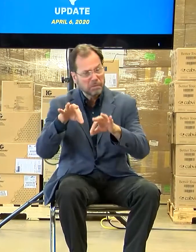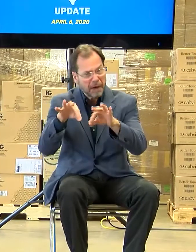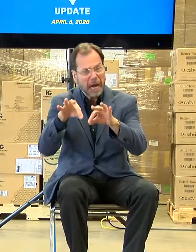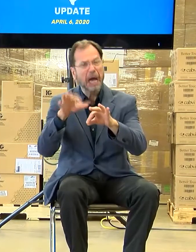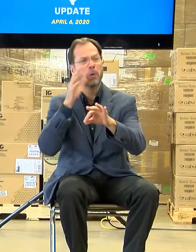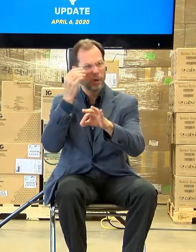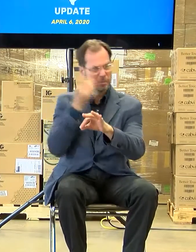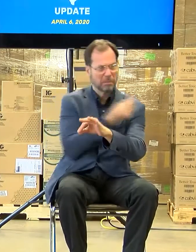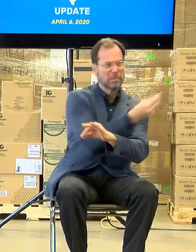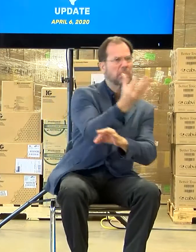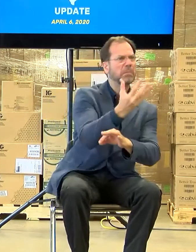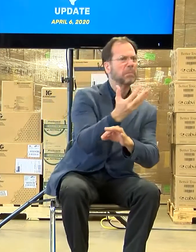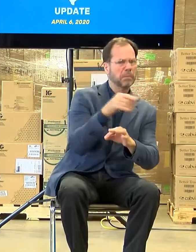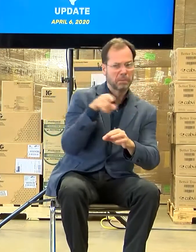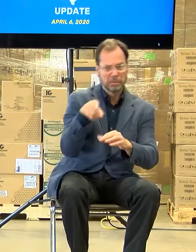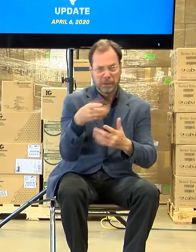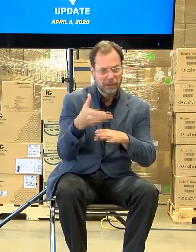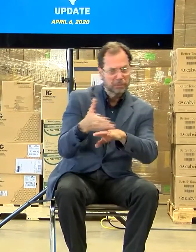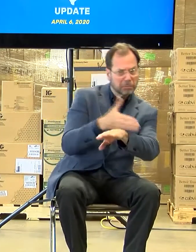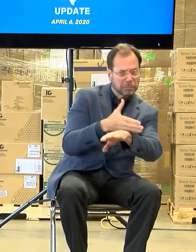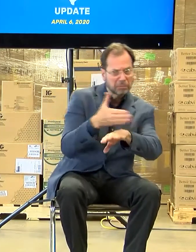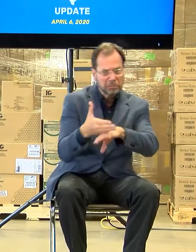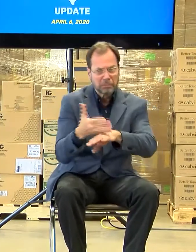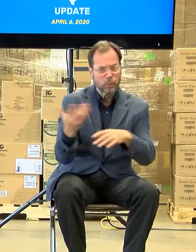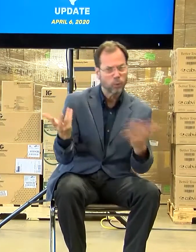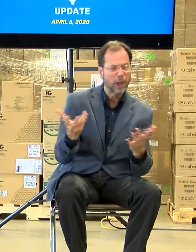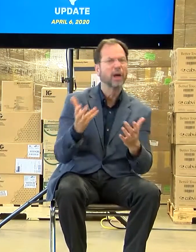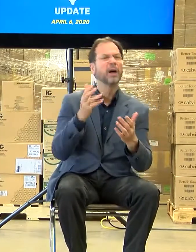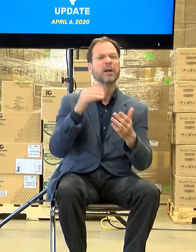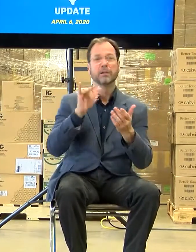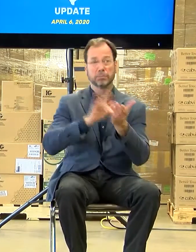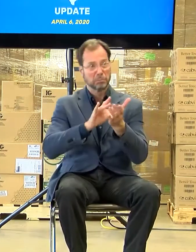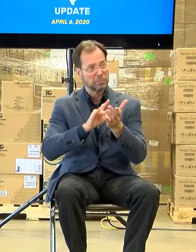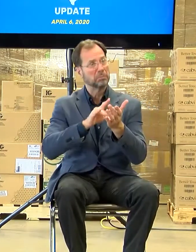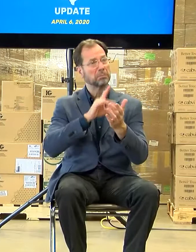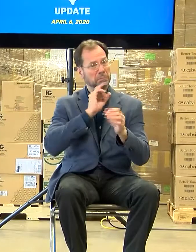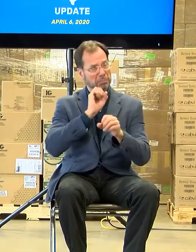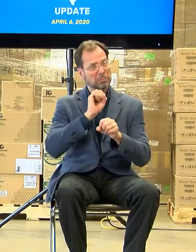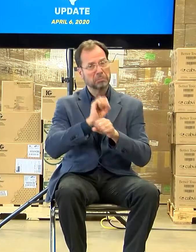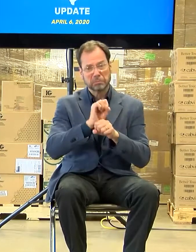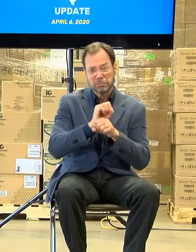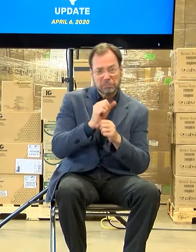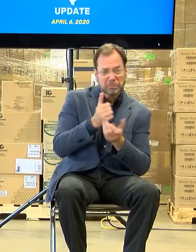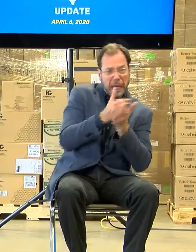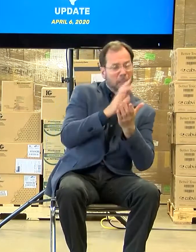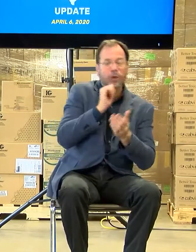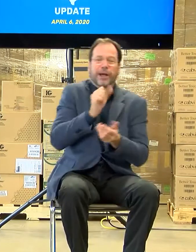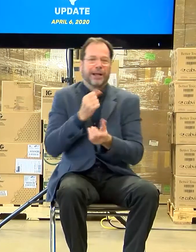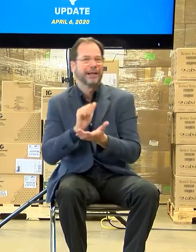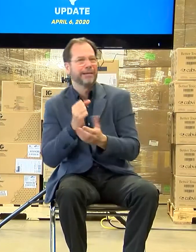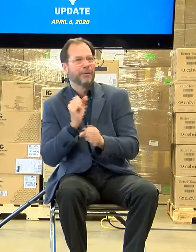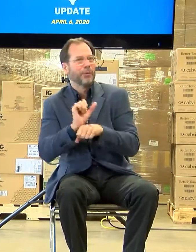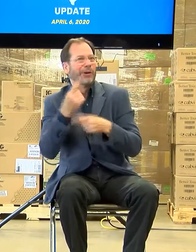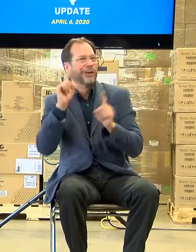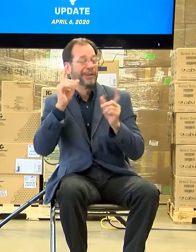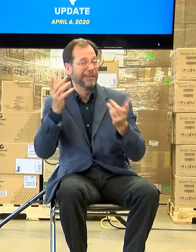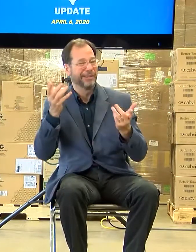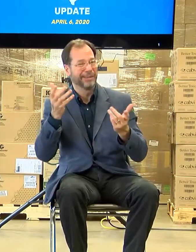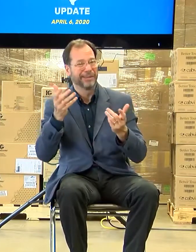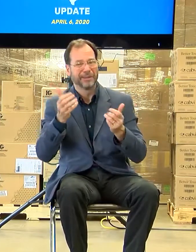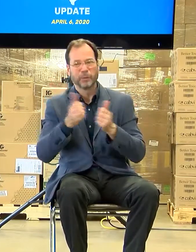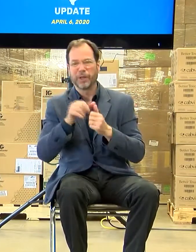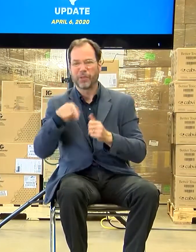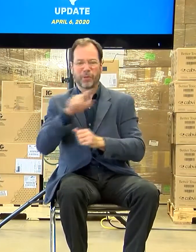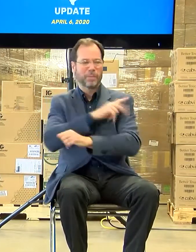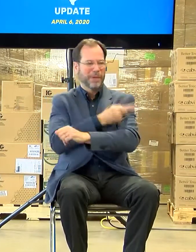week progresses about how this drug is aiding or not these patients